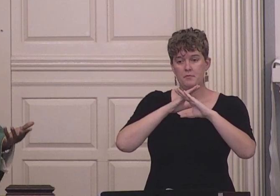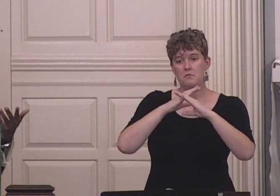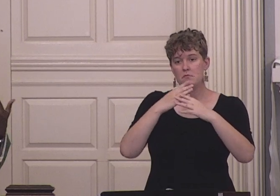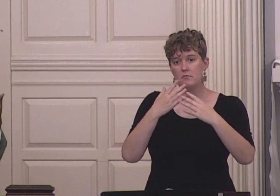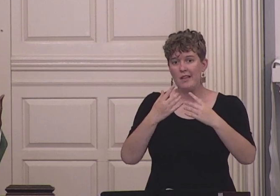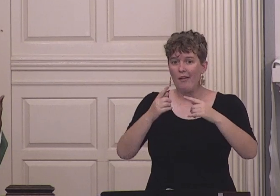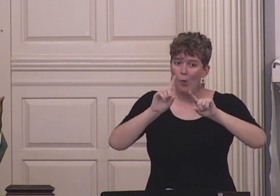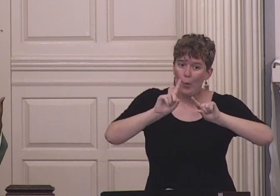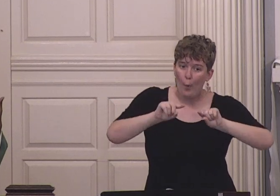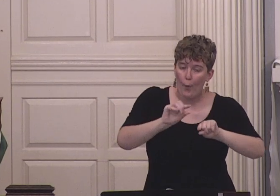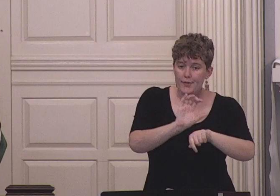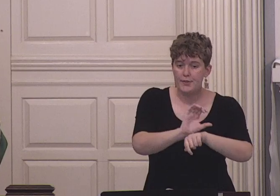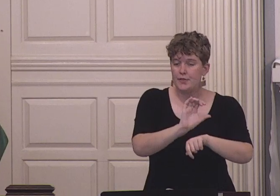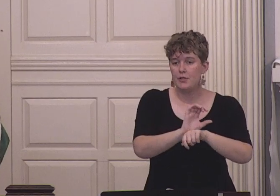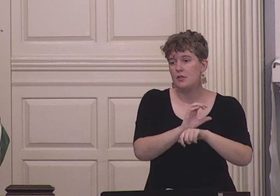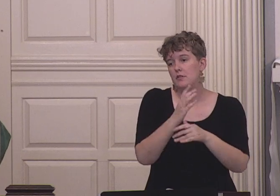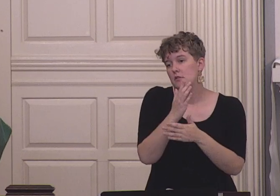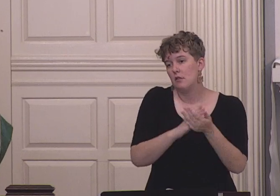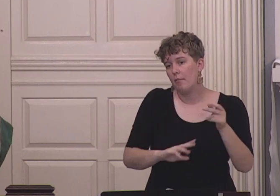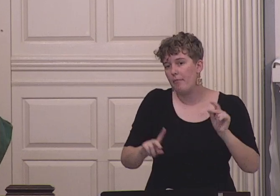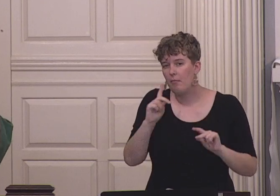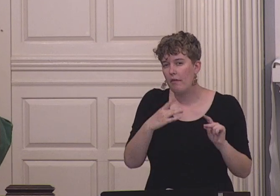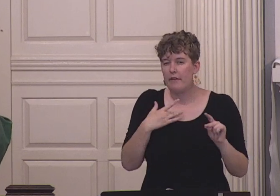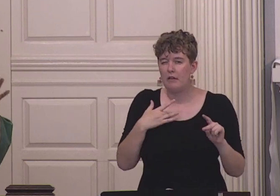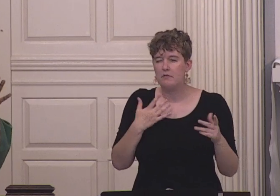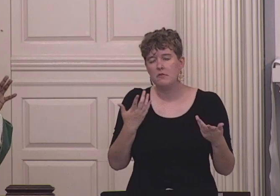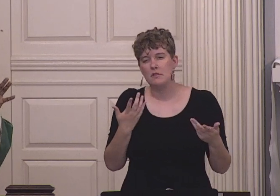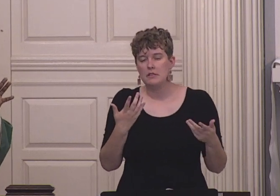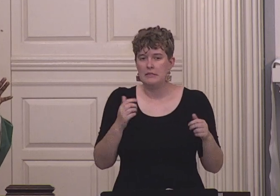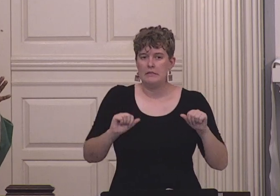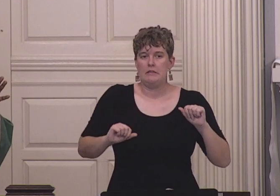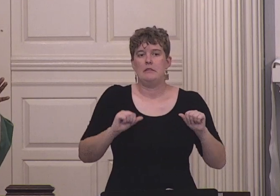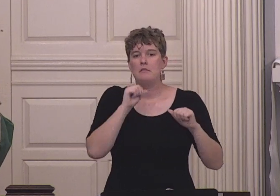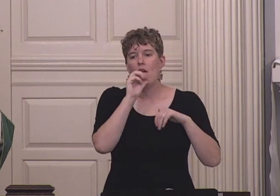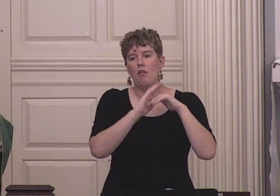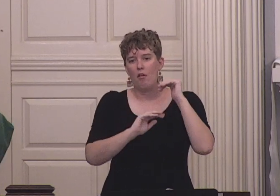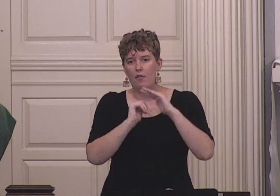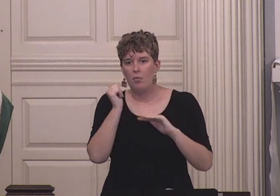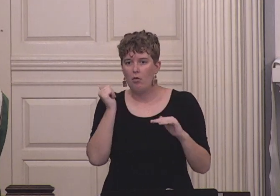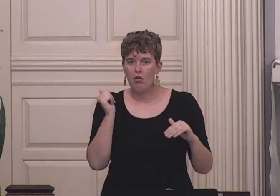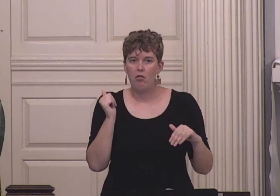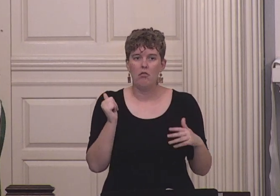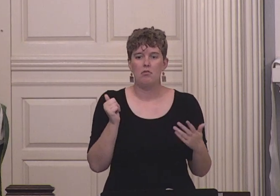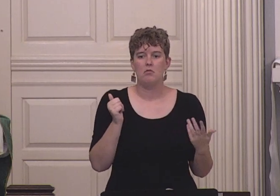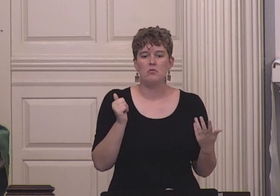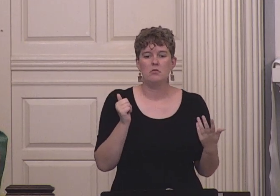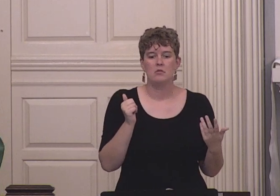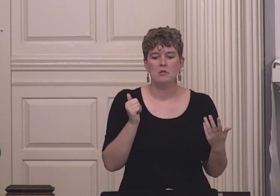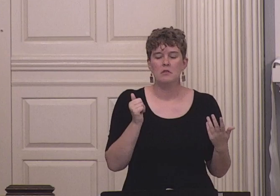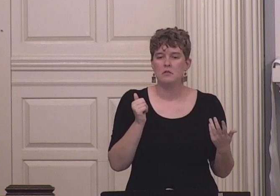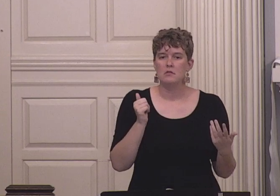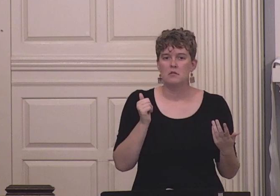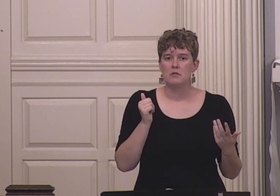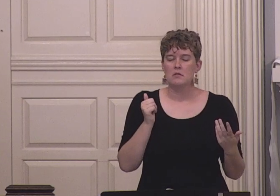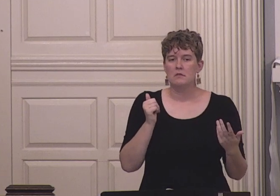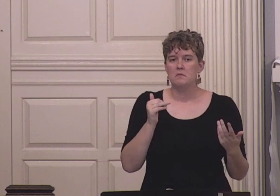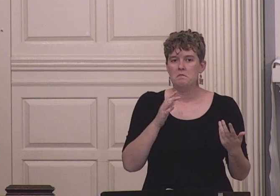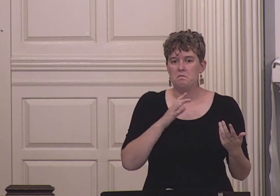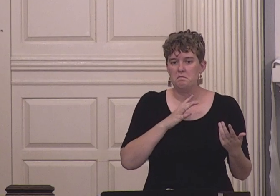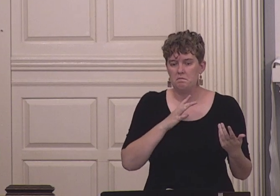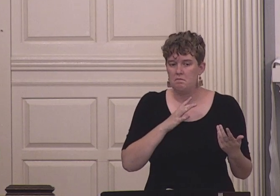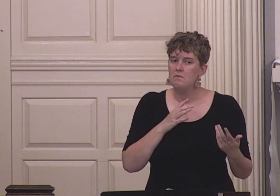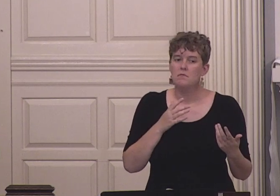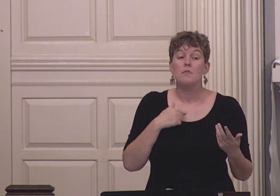coming to church. Some people again feel that uncomfortable. I should go ahead and give my